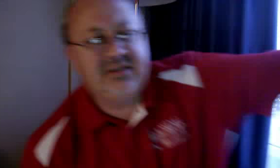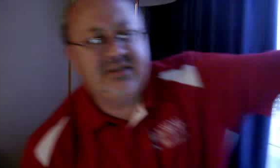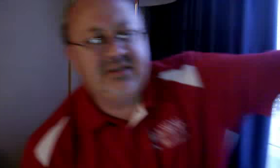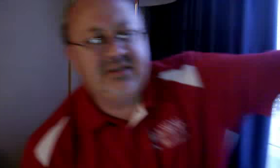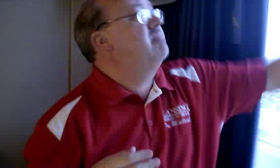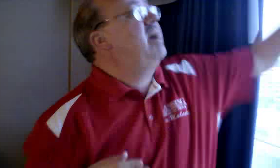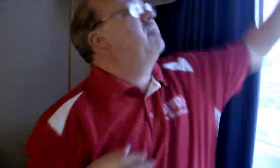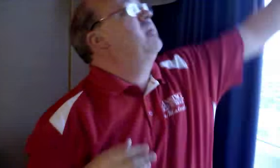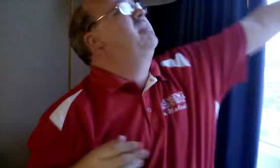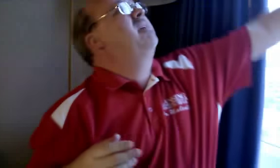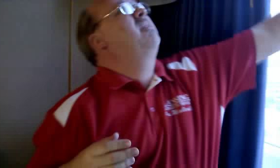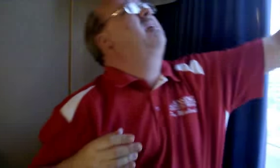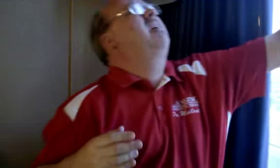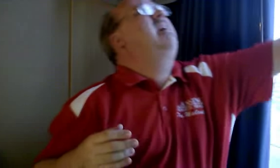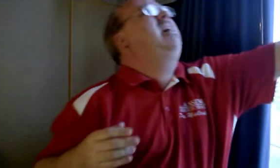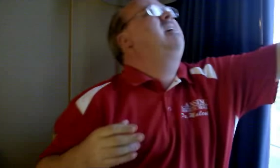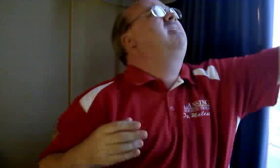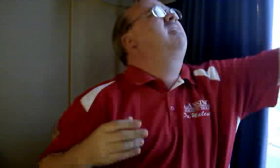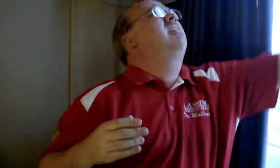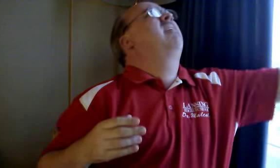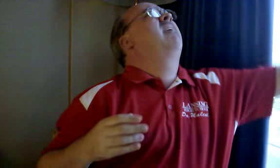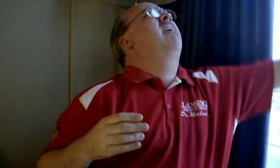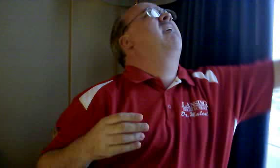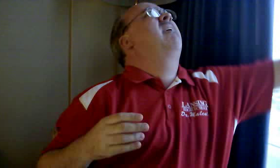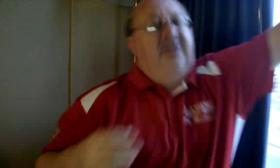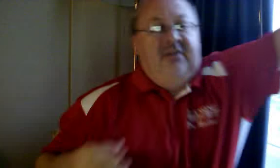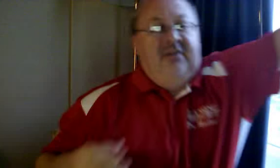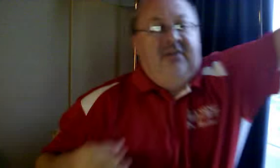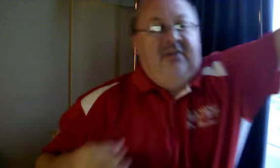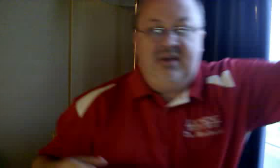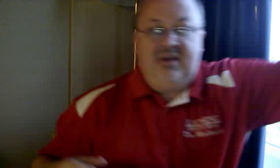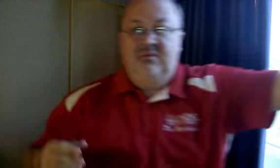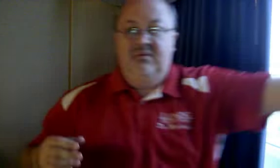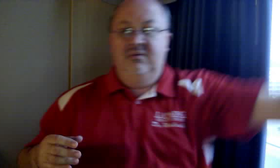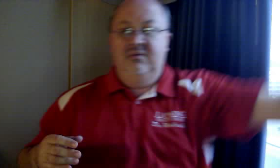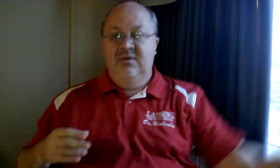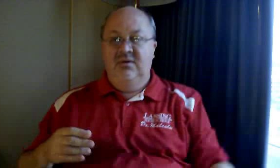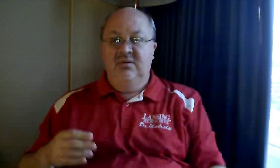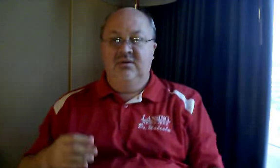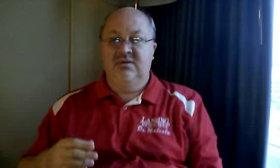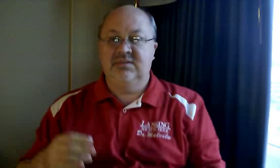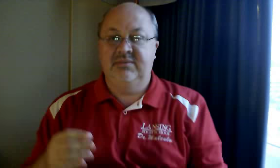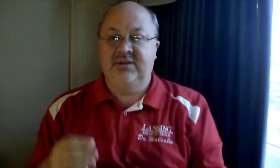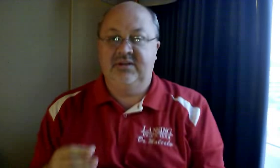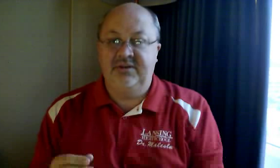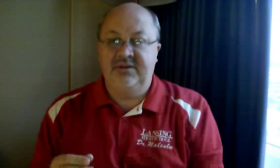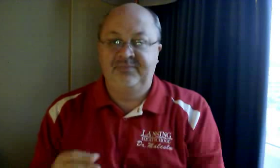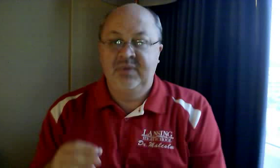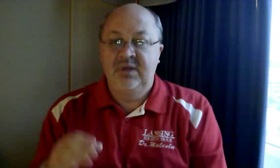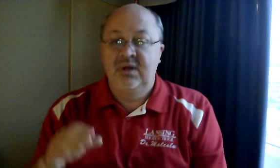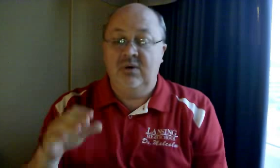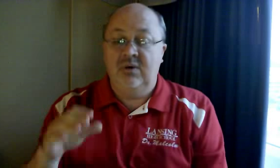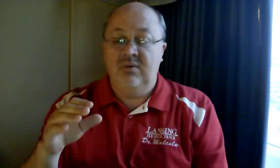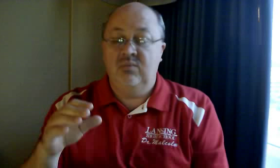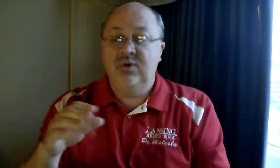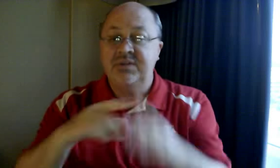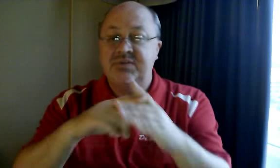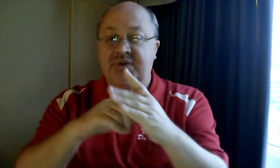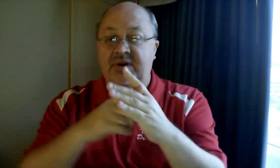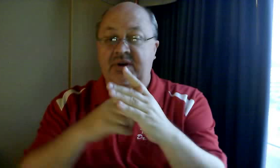see. I'm by a window. Hang on. There we go. That's a little bit clearer. Okay, we're going to start.